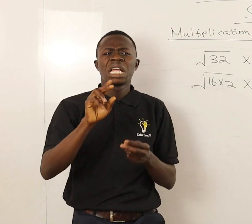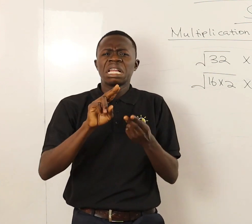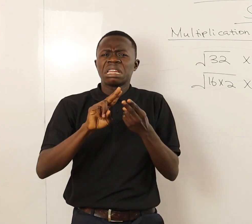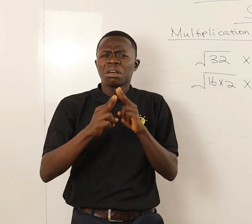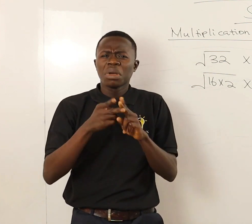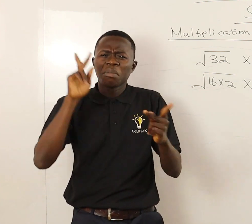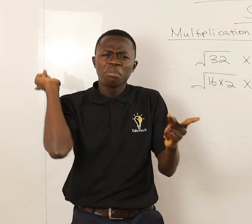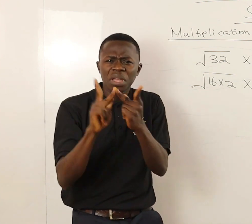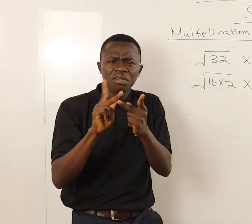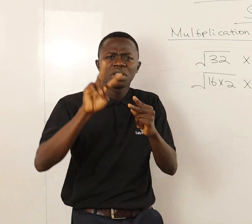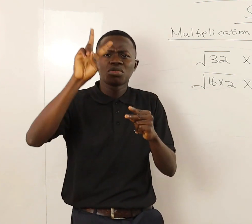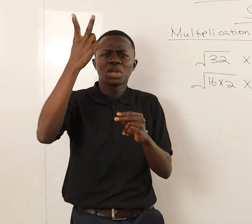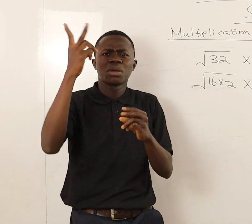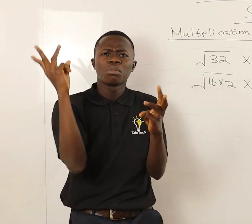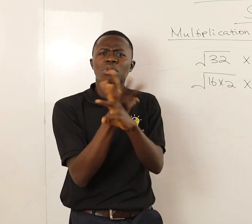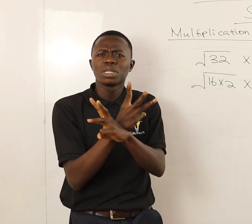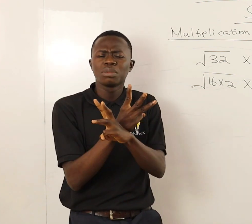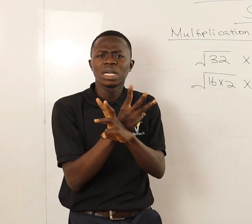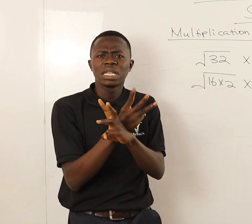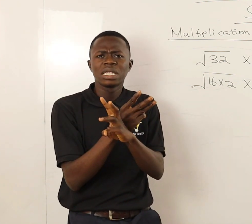27, another perfect square.